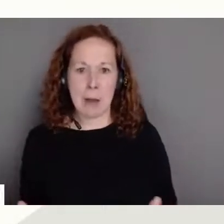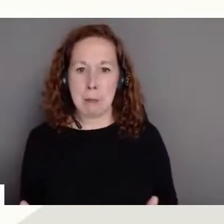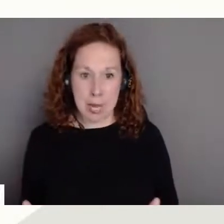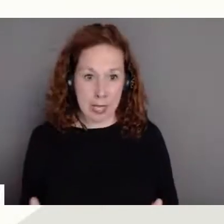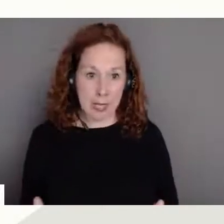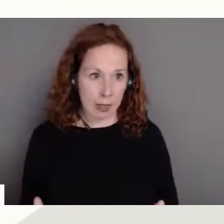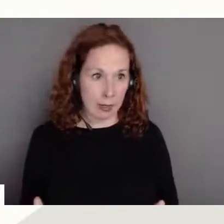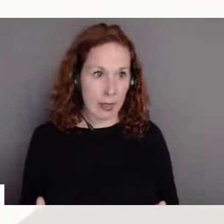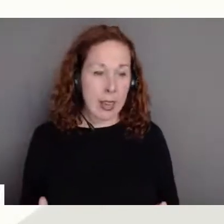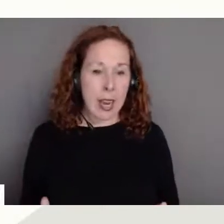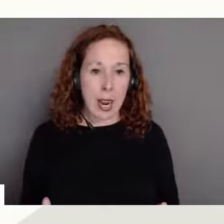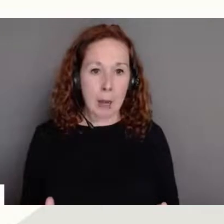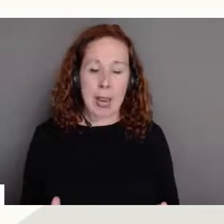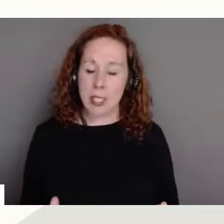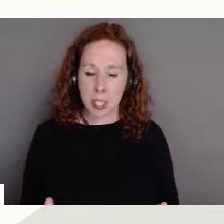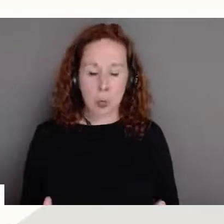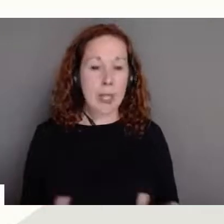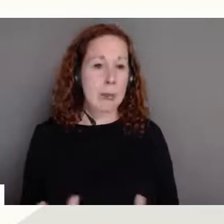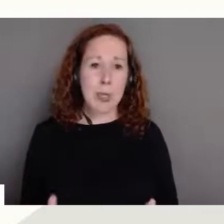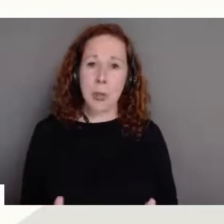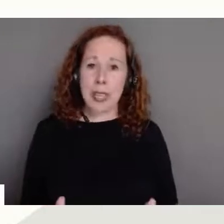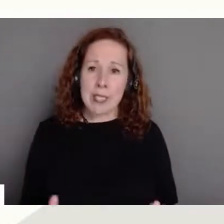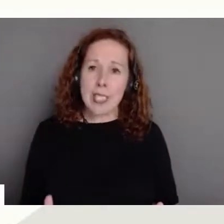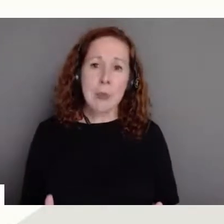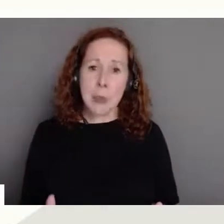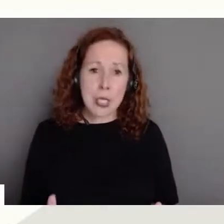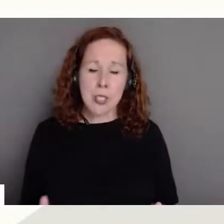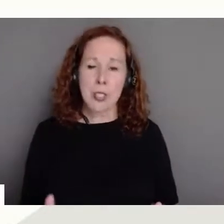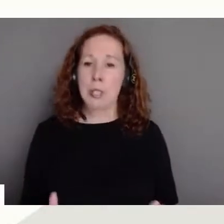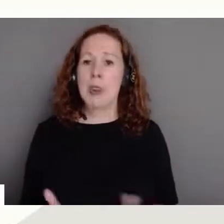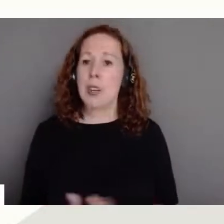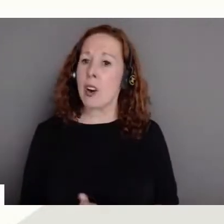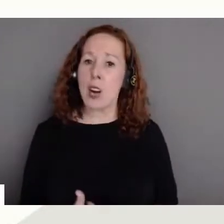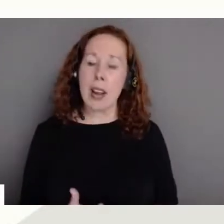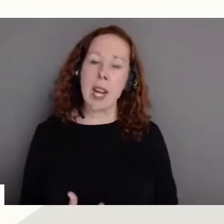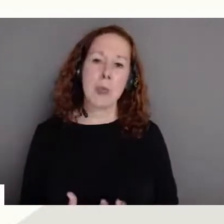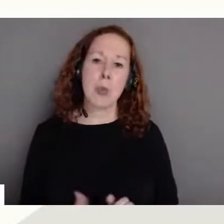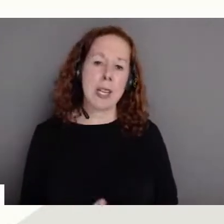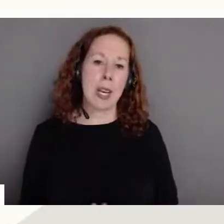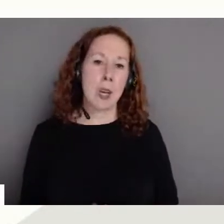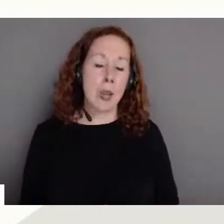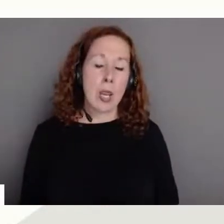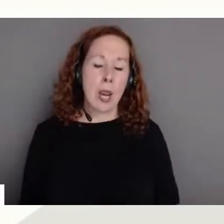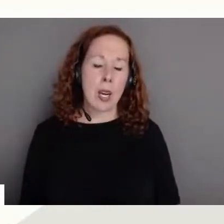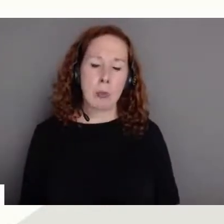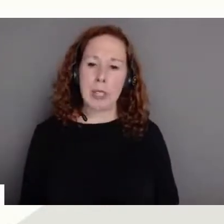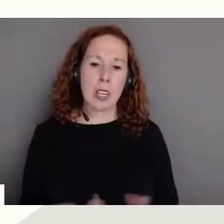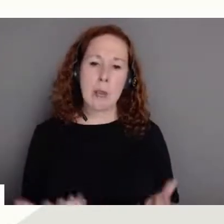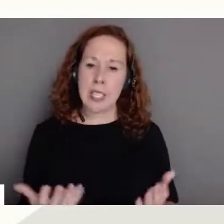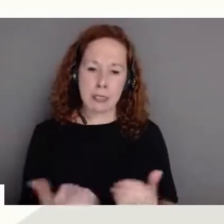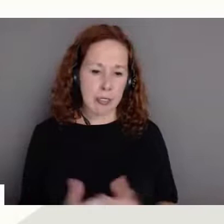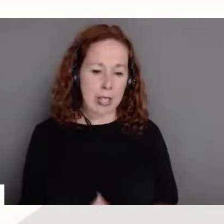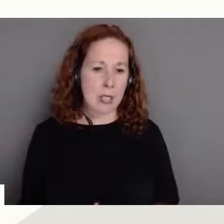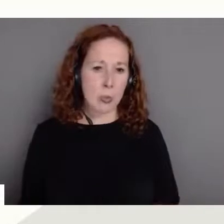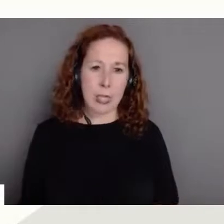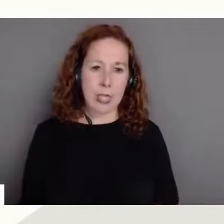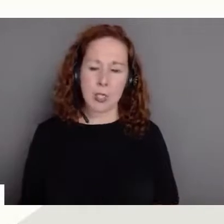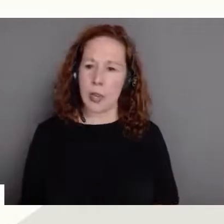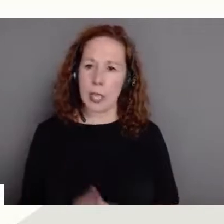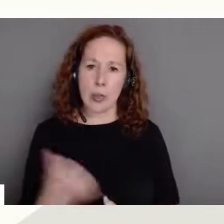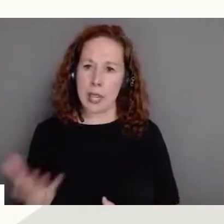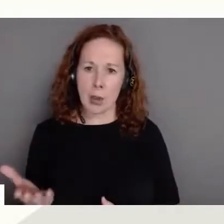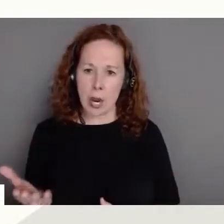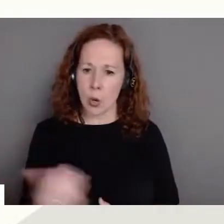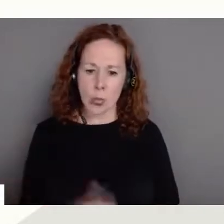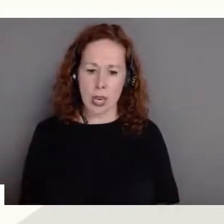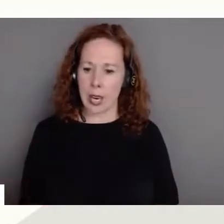is amazing. And you know what? I'm sorry, I haven't done my research, but there are Yeah. apps right now. A Yeah. lot of my deaf friends really enjoy,